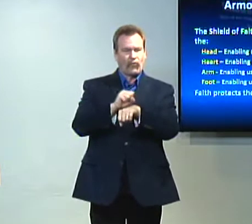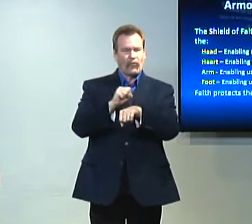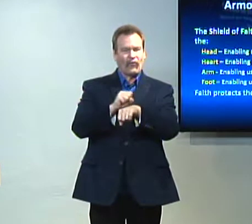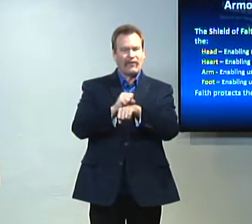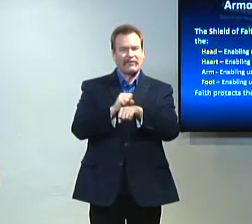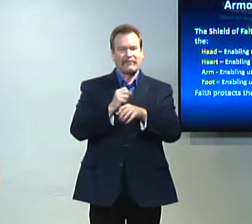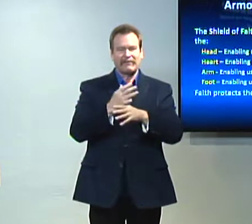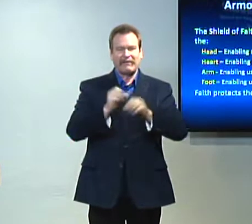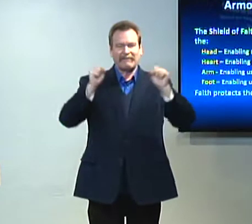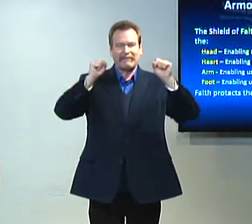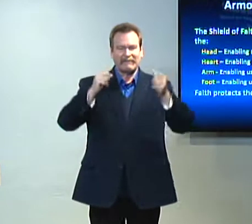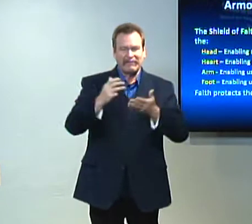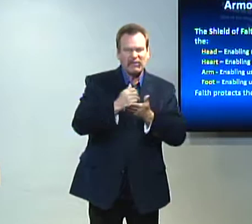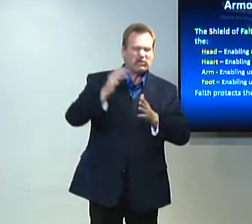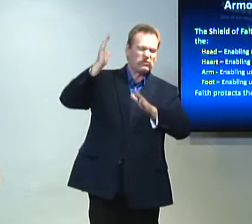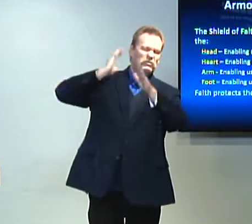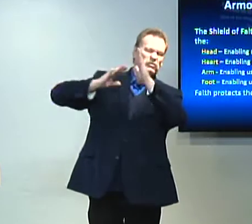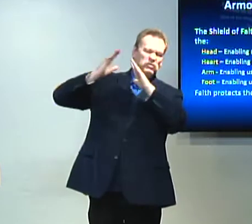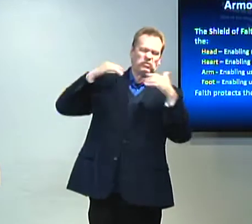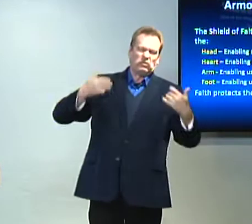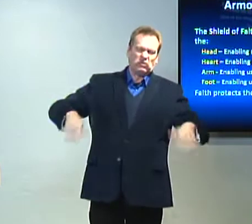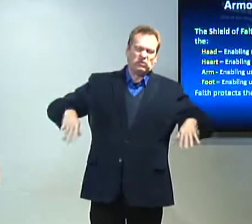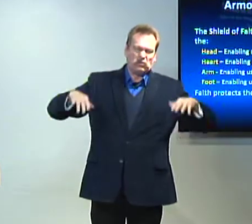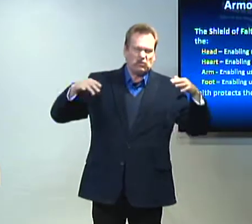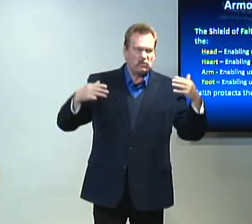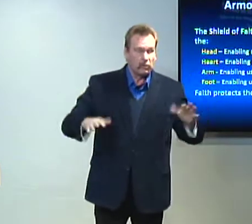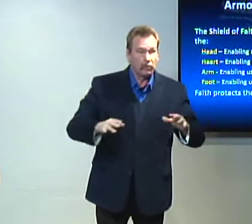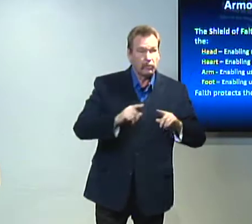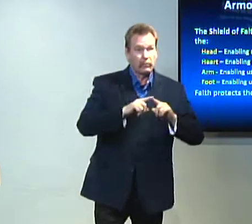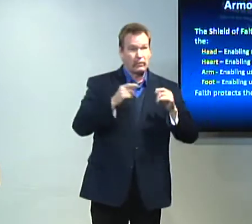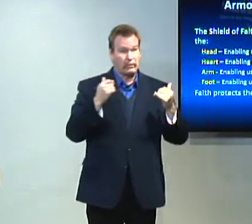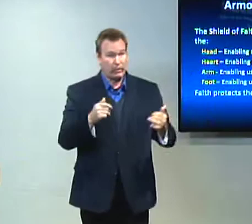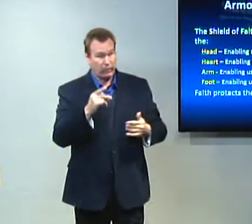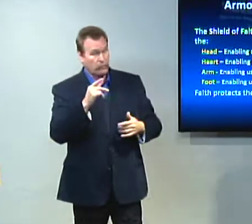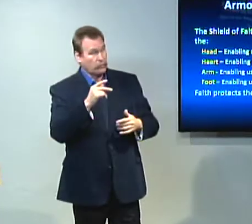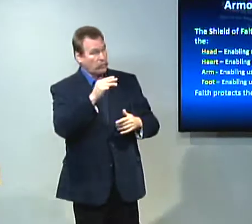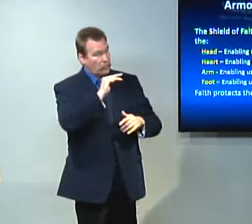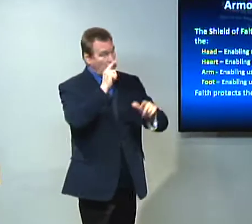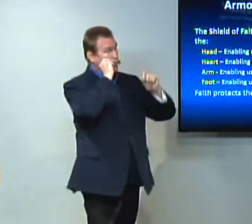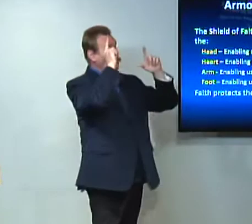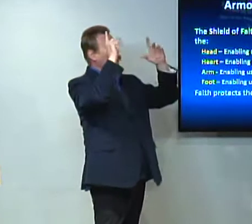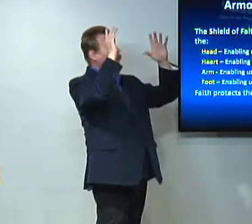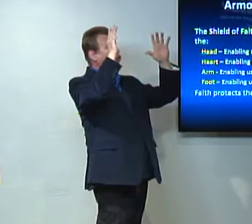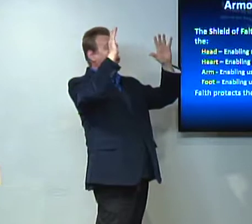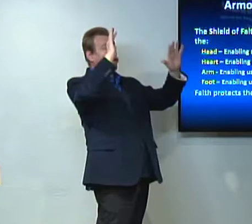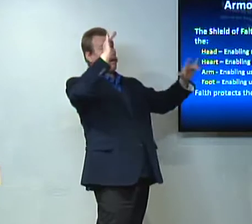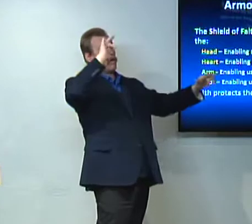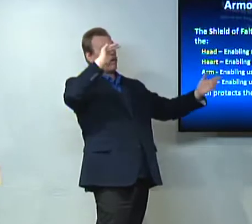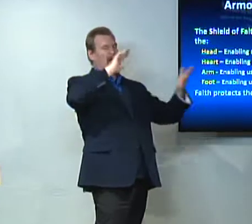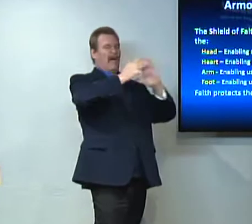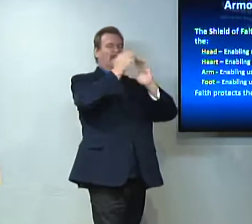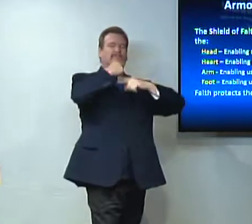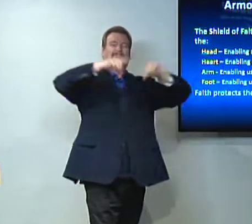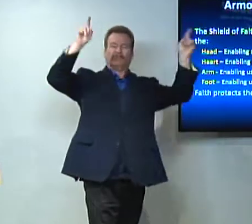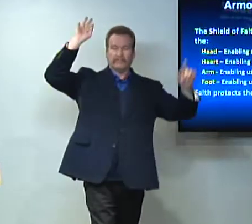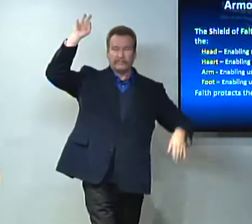your salvation through works, and then you're saved through works. That was what was being taught at the time. So Martin Luther woke up to this, and he